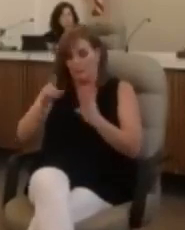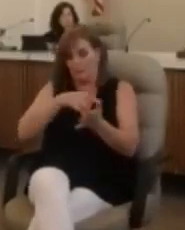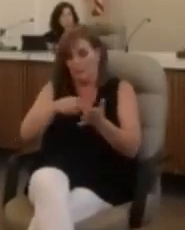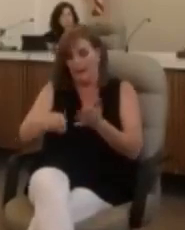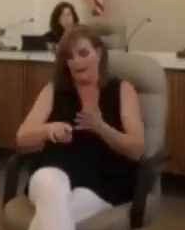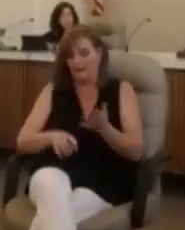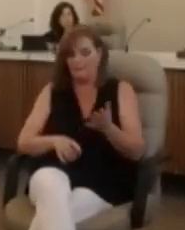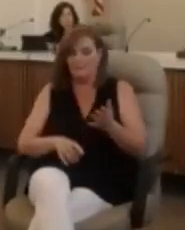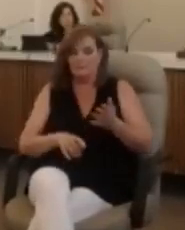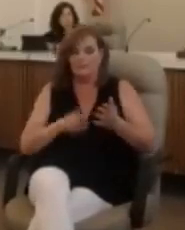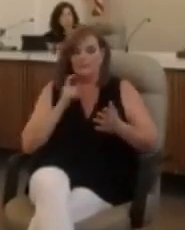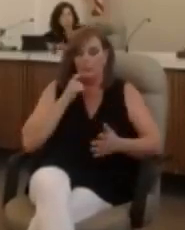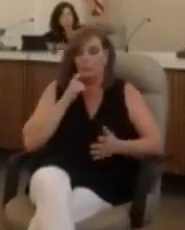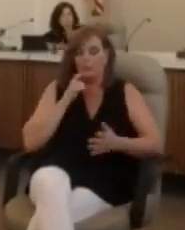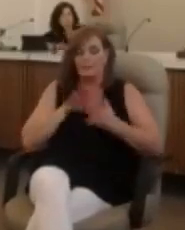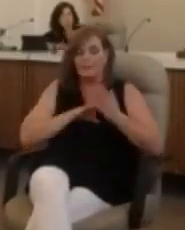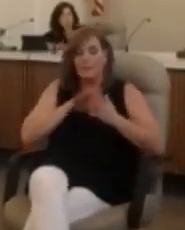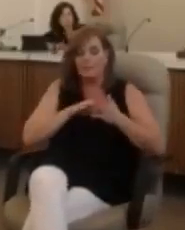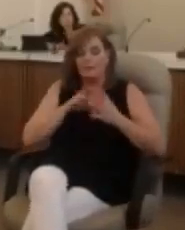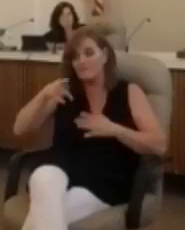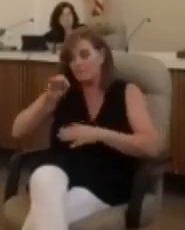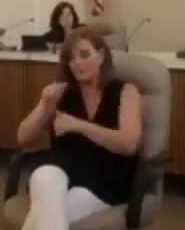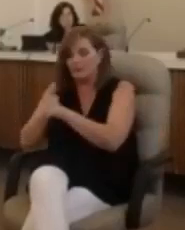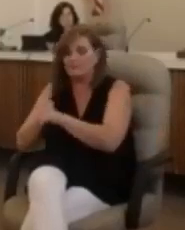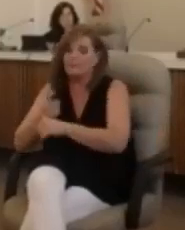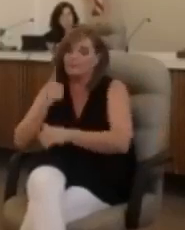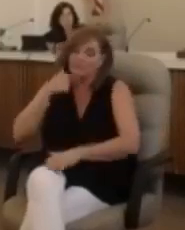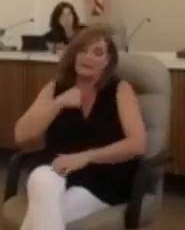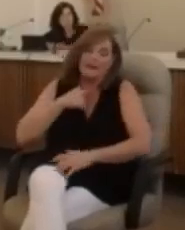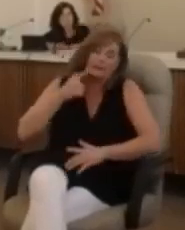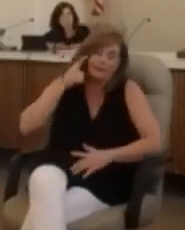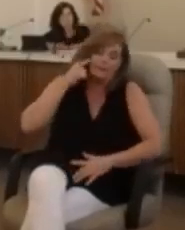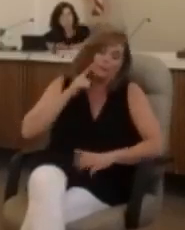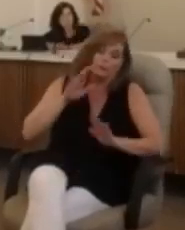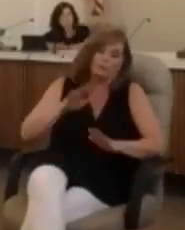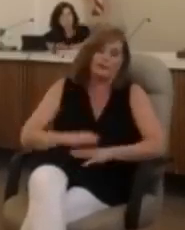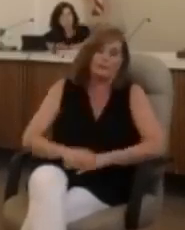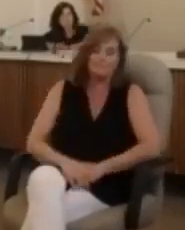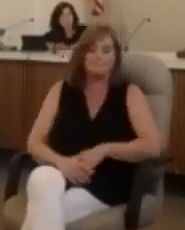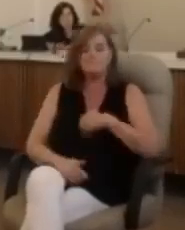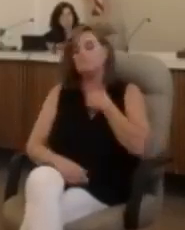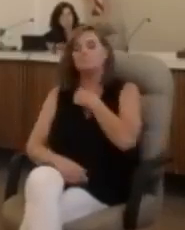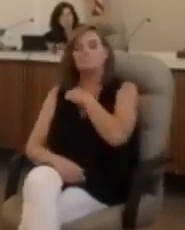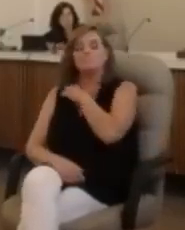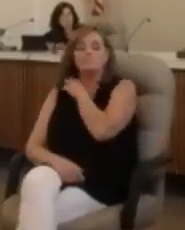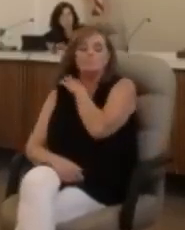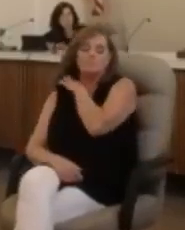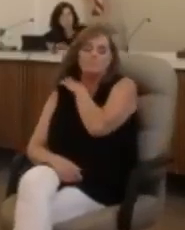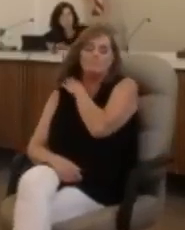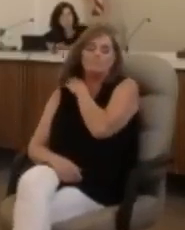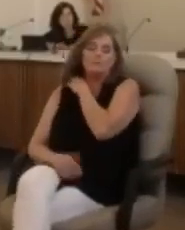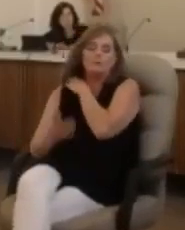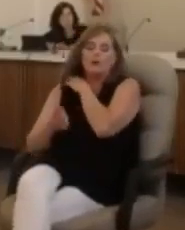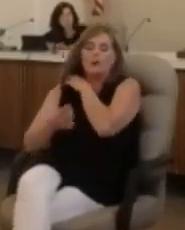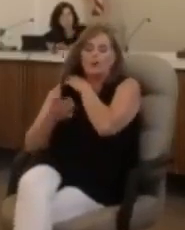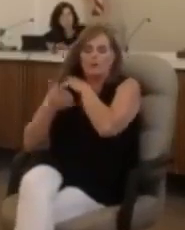expense was of great interest to me. So the one other thing I will add is